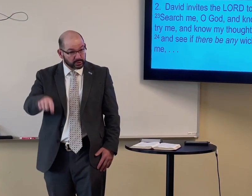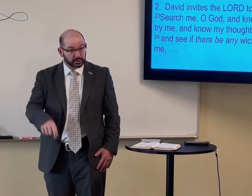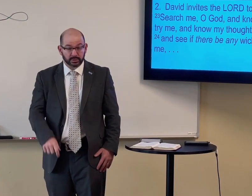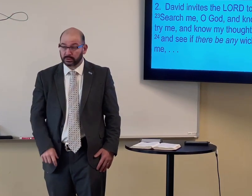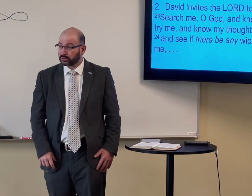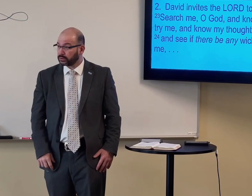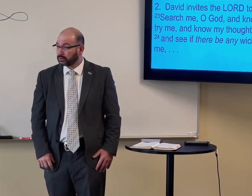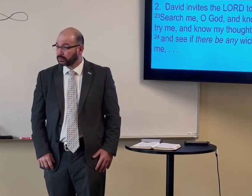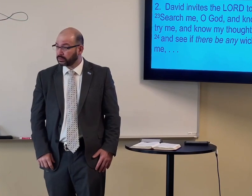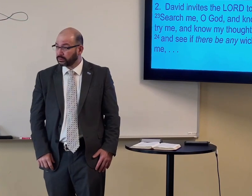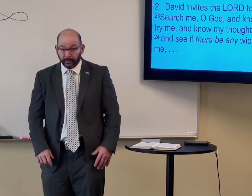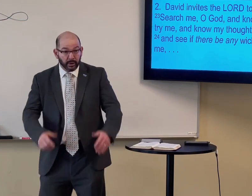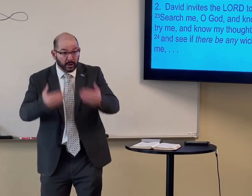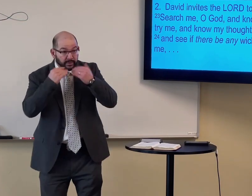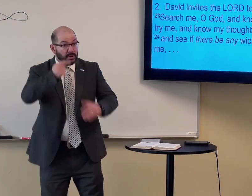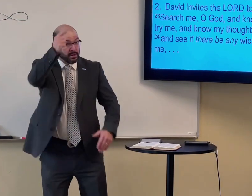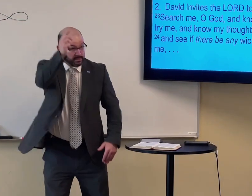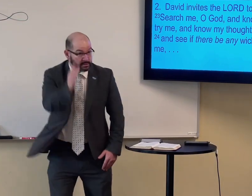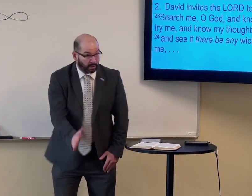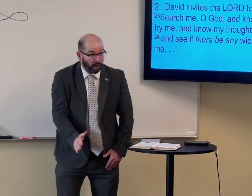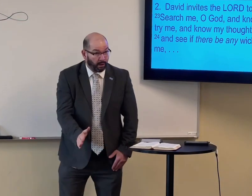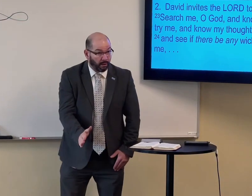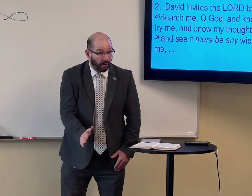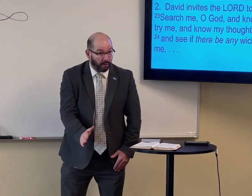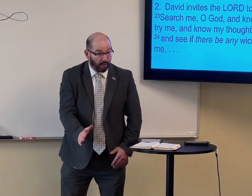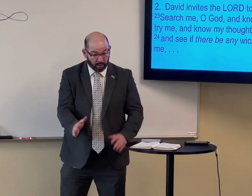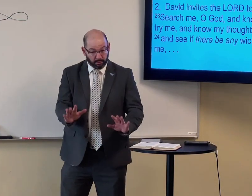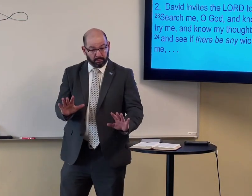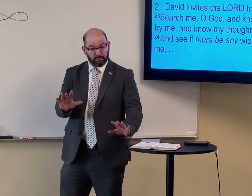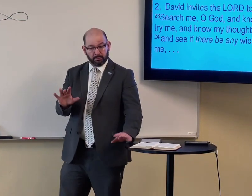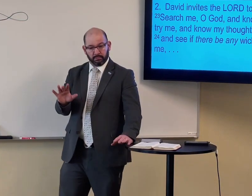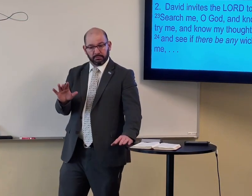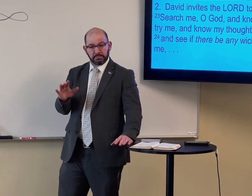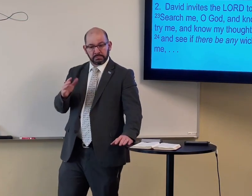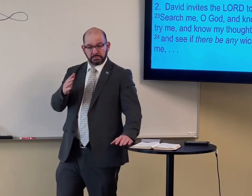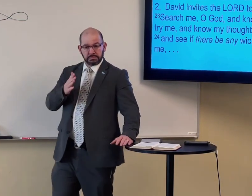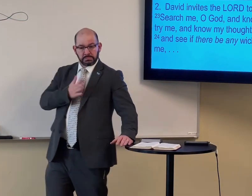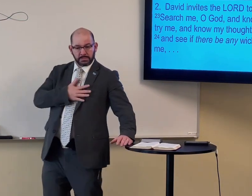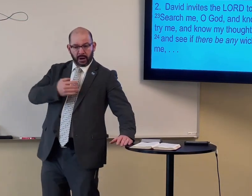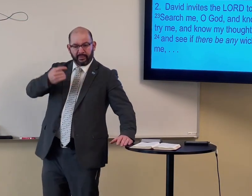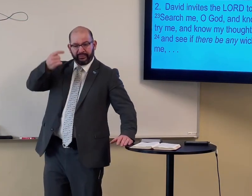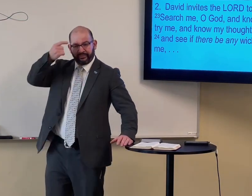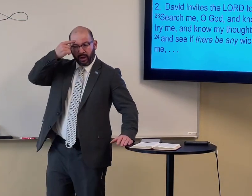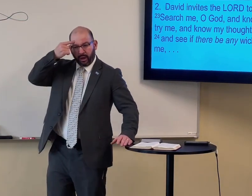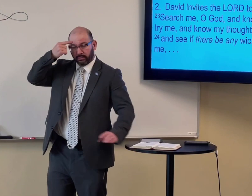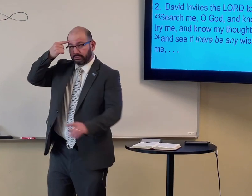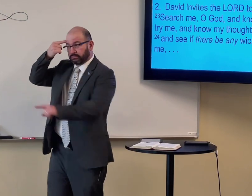We should do that. We should be thankful to God for that. My